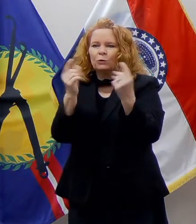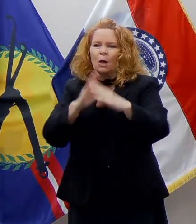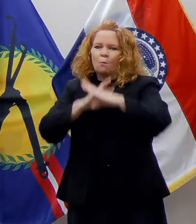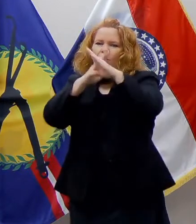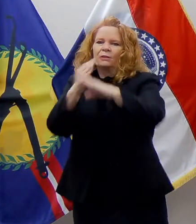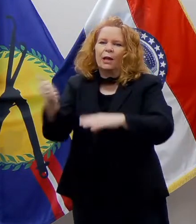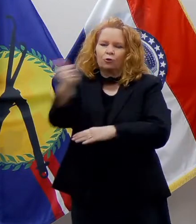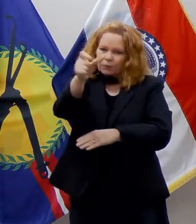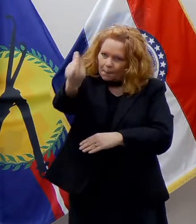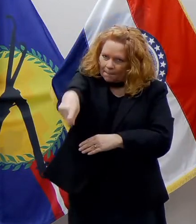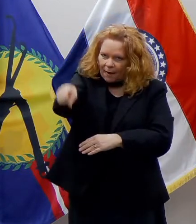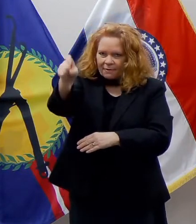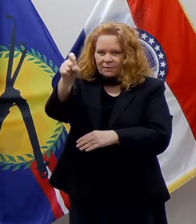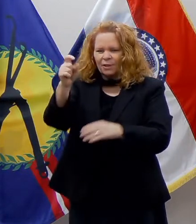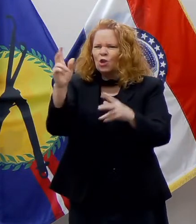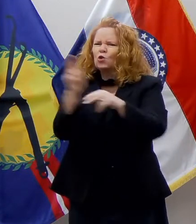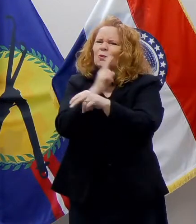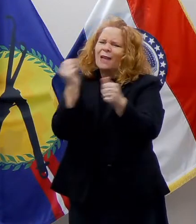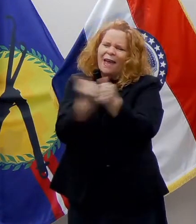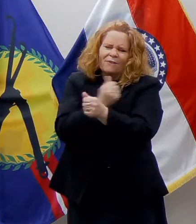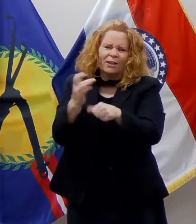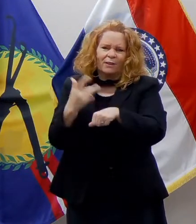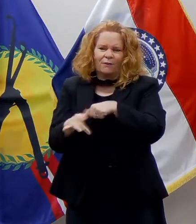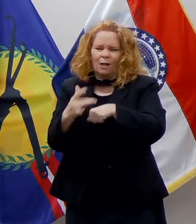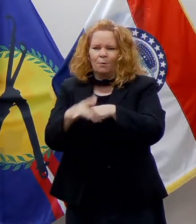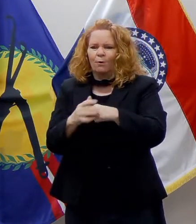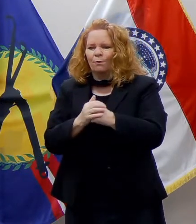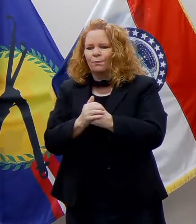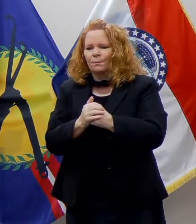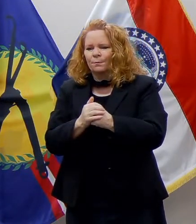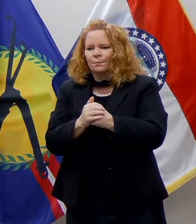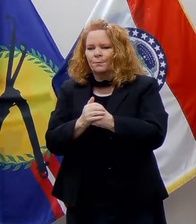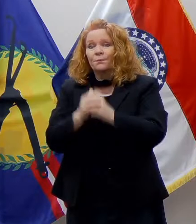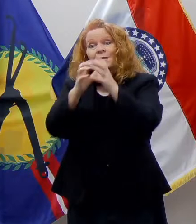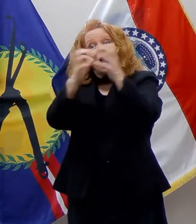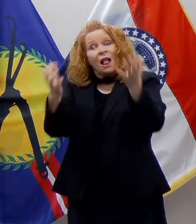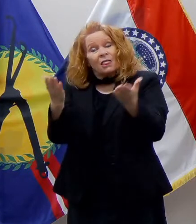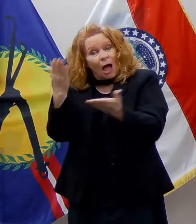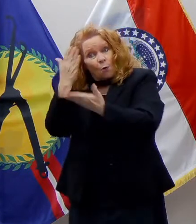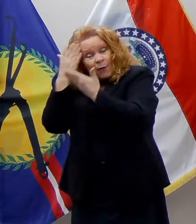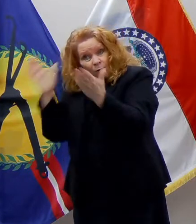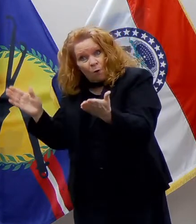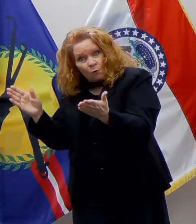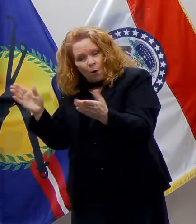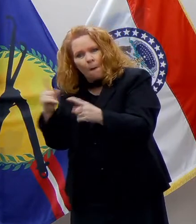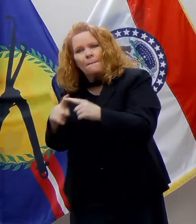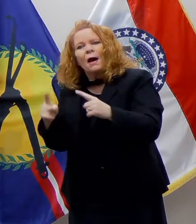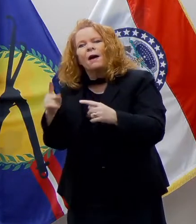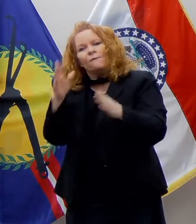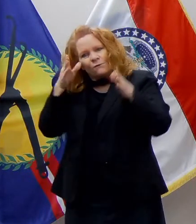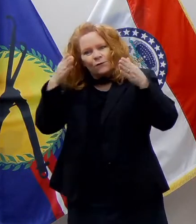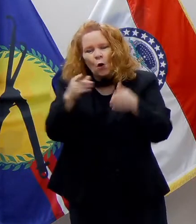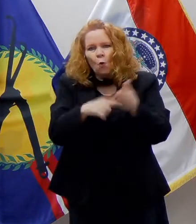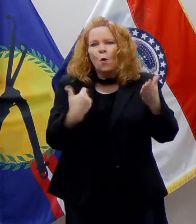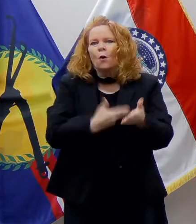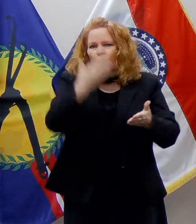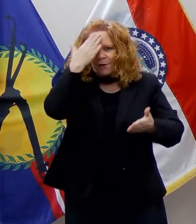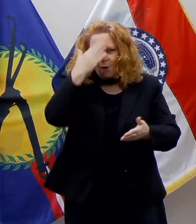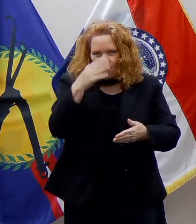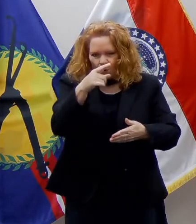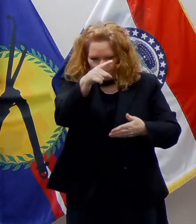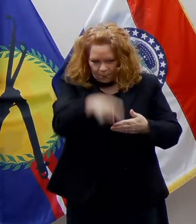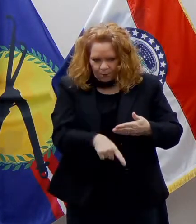tool available to you. While there's a lot we don't know, it's important to focus on what we do know. Vaccinated and